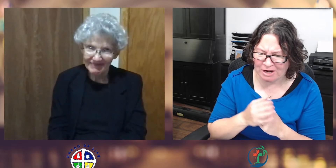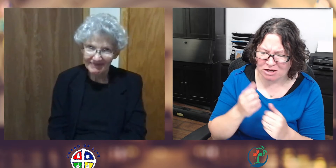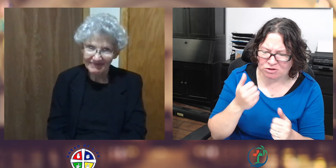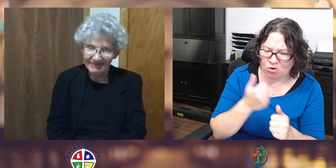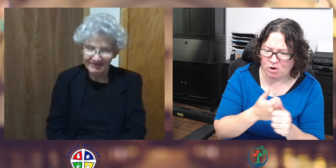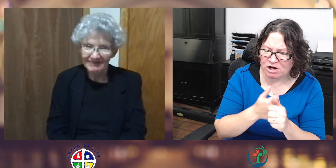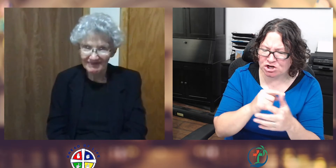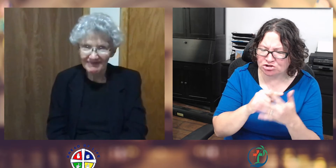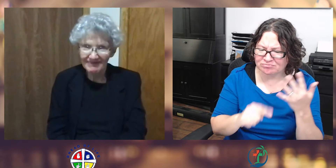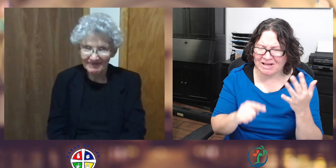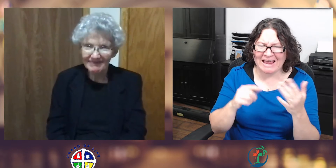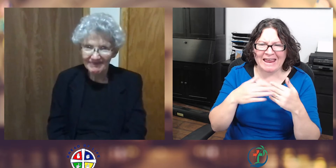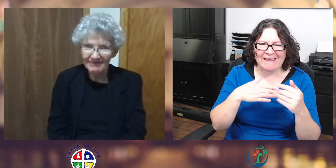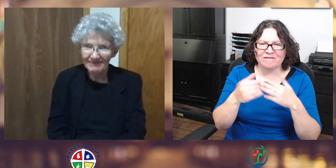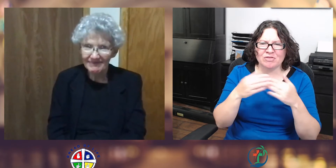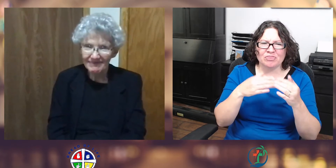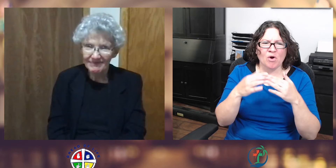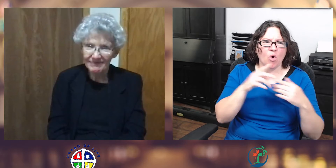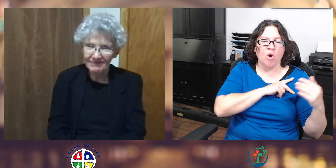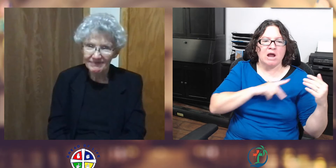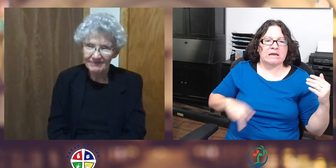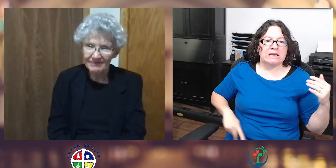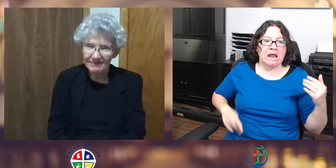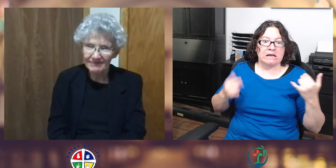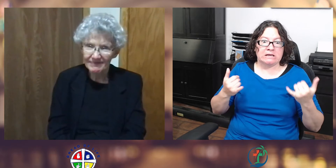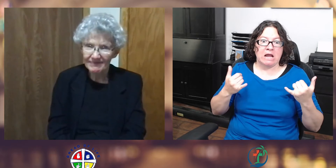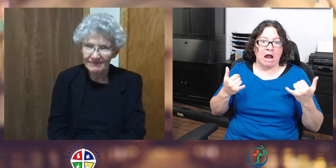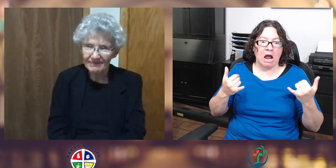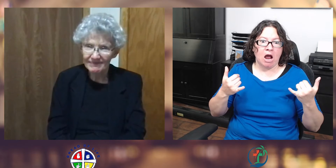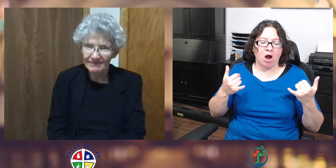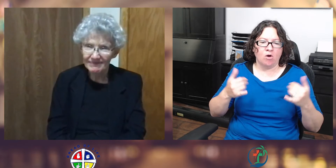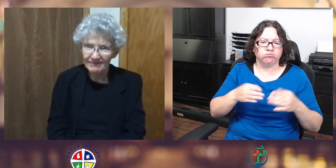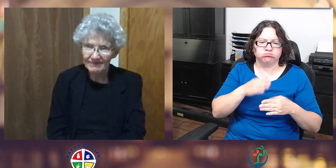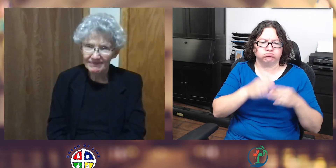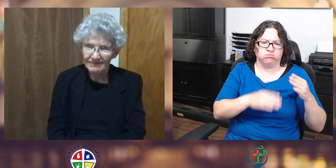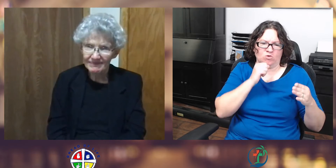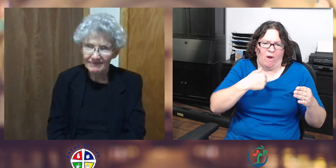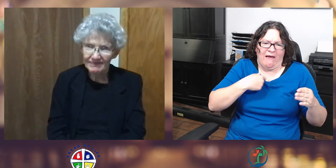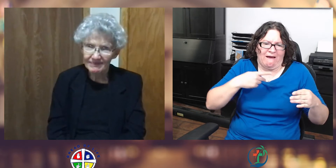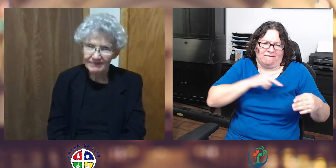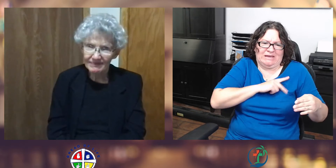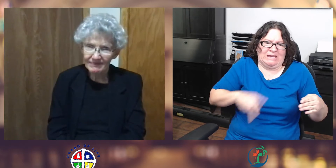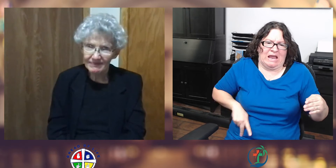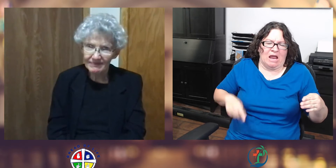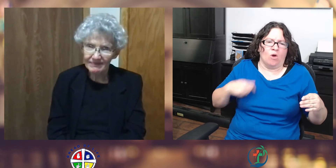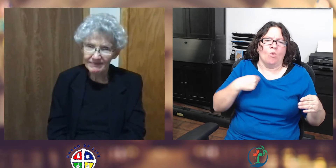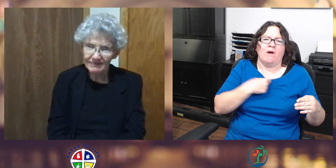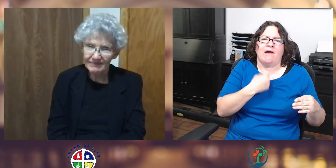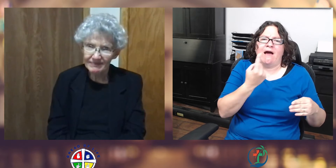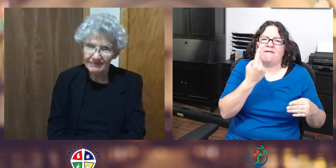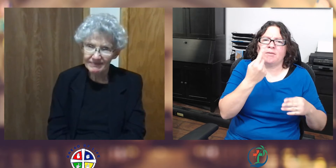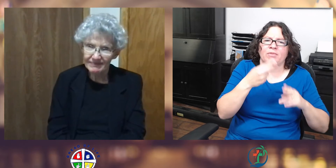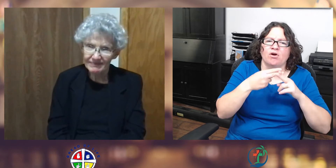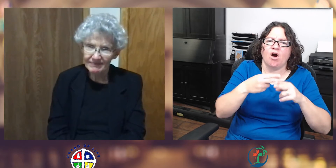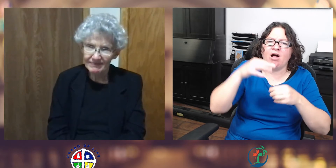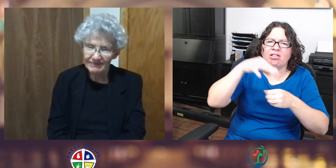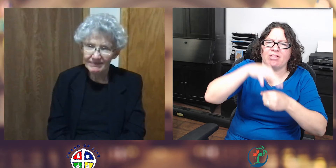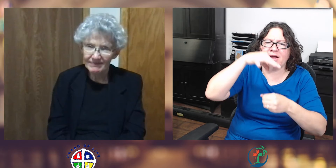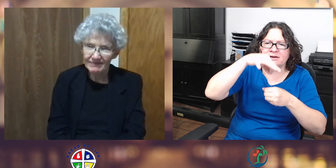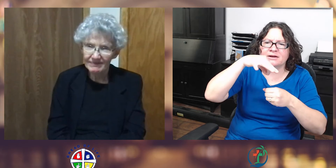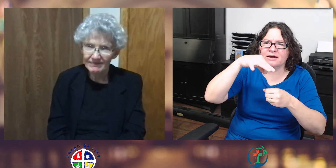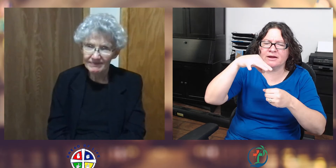Mary. Wasn't it exciting yesterday when the men began reciting prophecy? And a